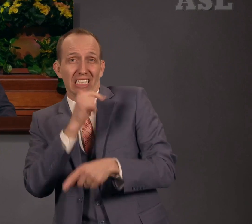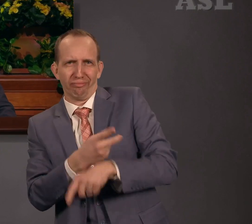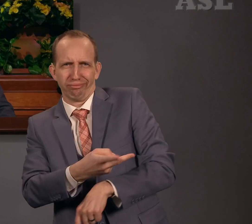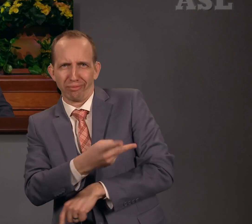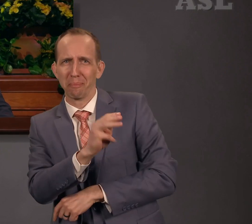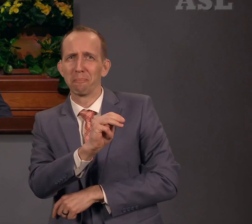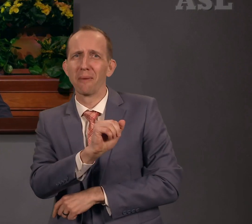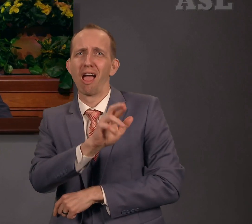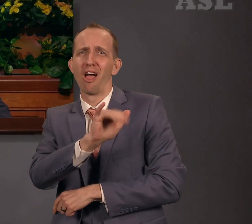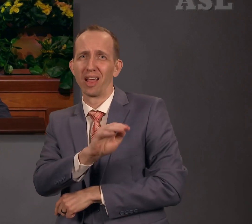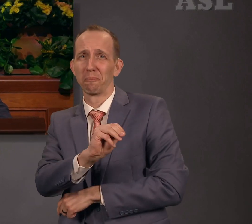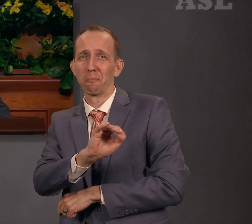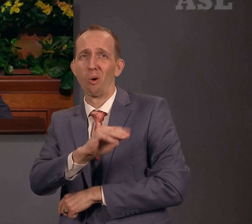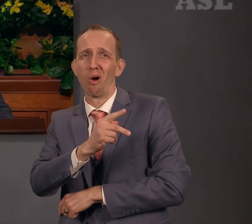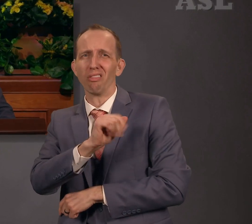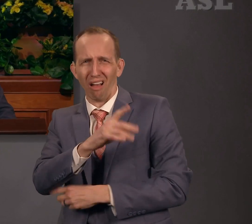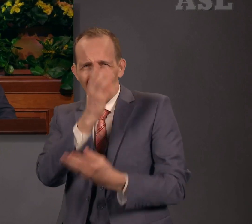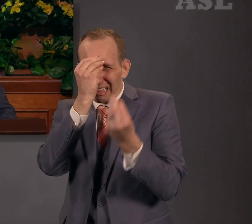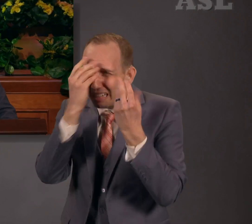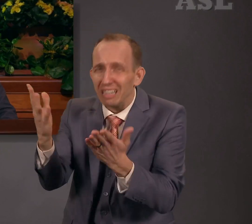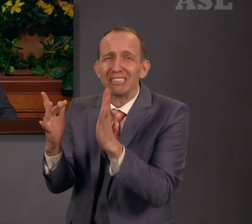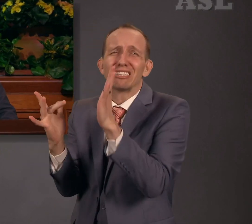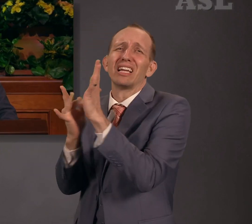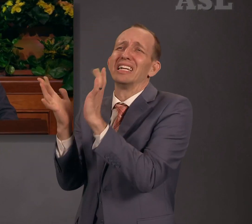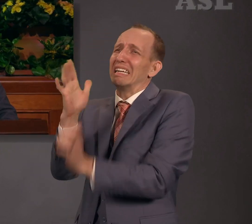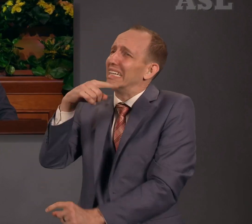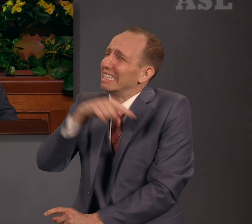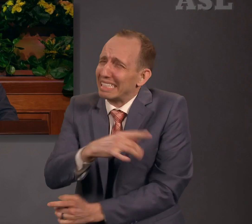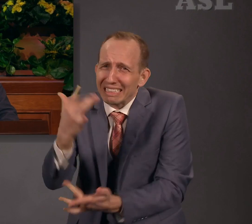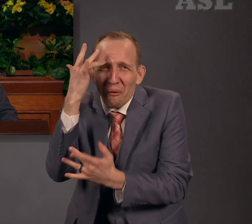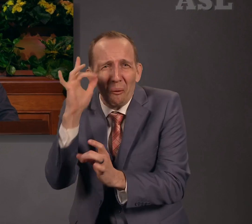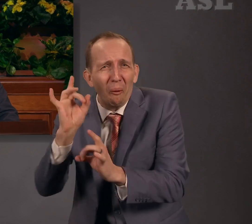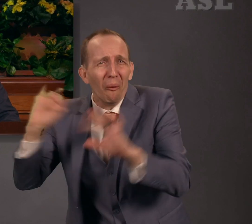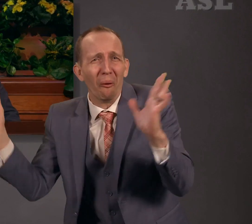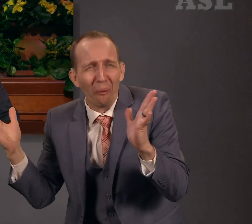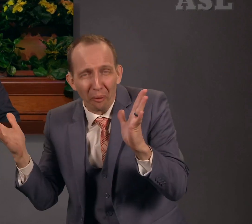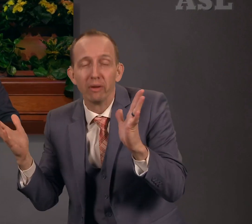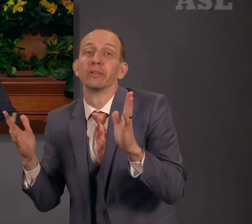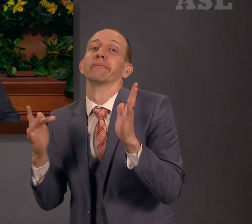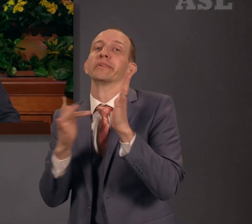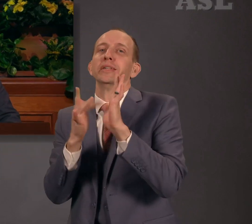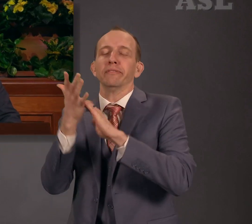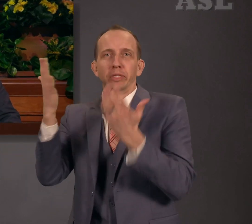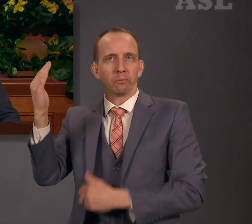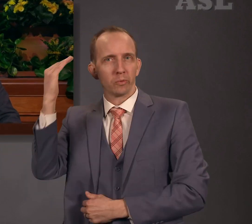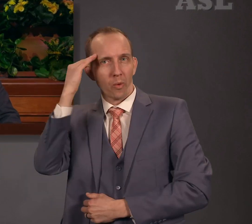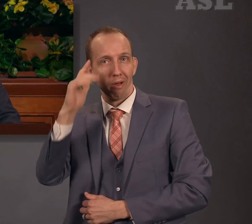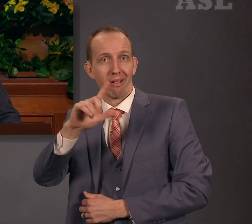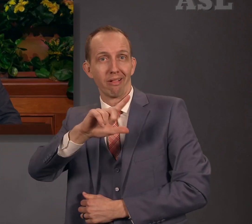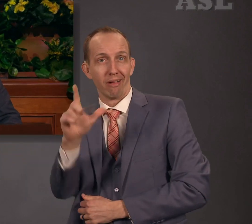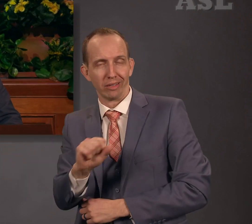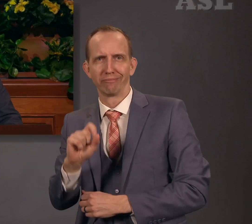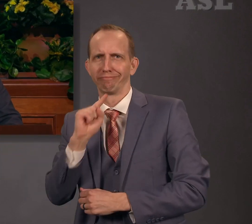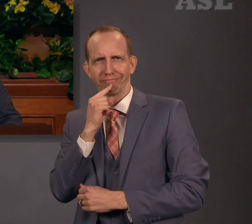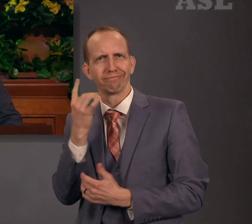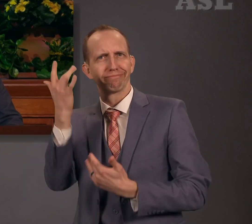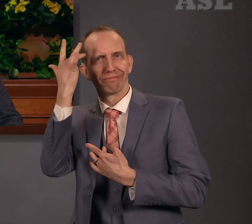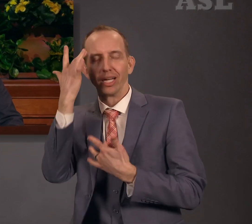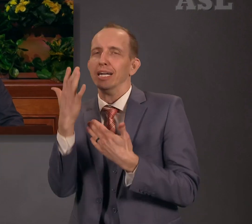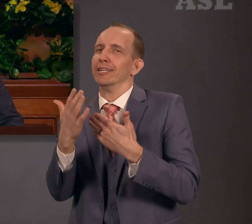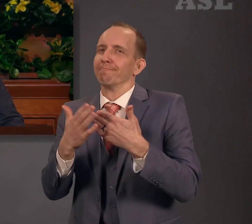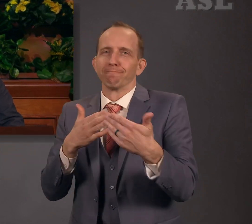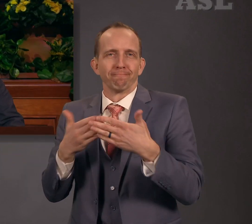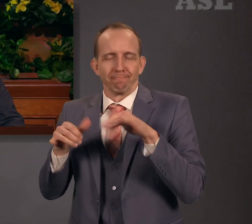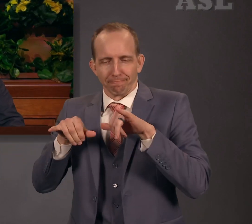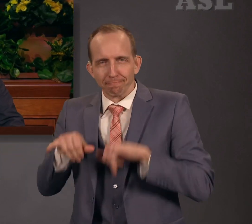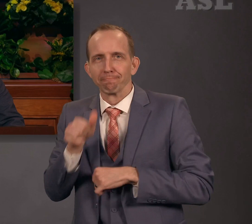Although Lazarus' illness was serious, the Lord abode 2 days still in the same place where he was. Then after that,